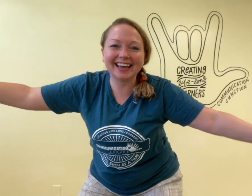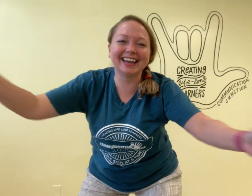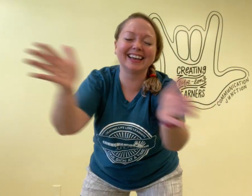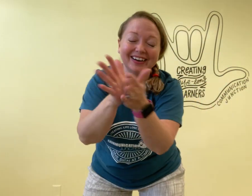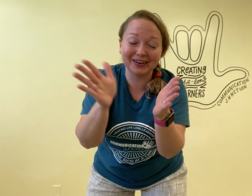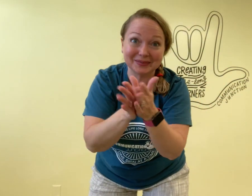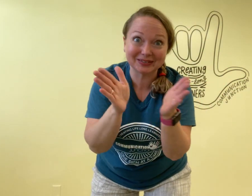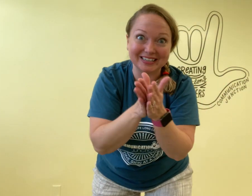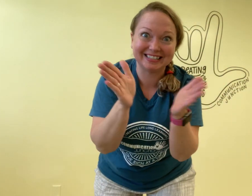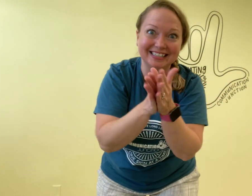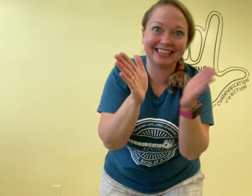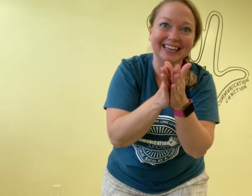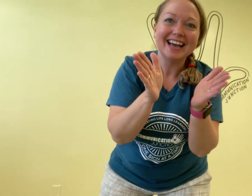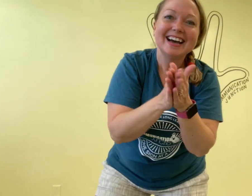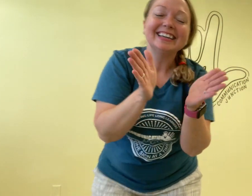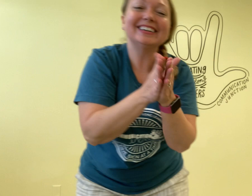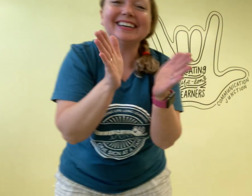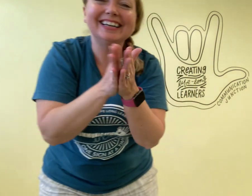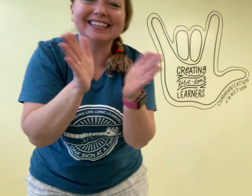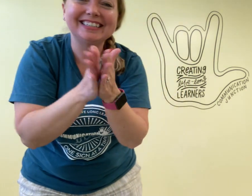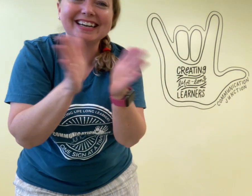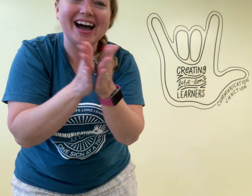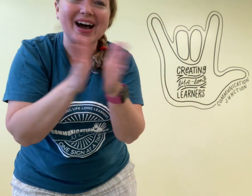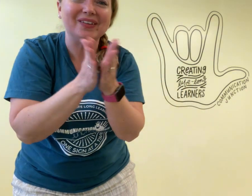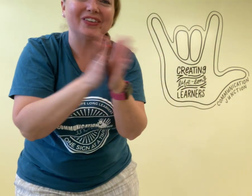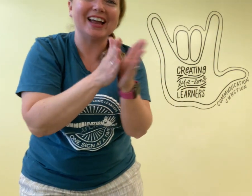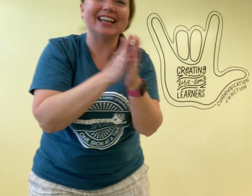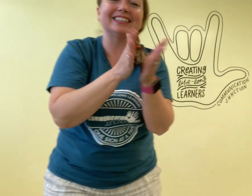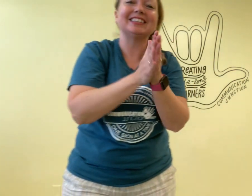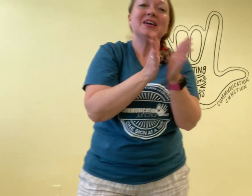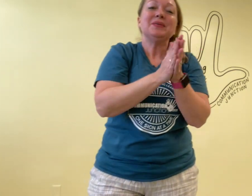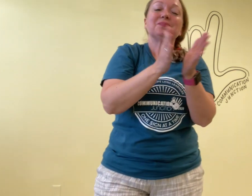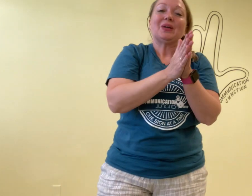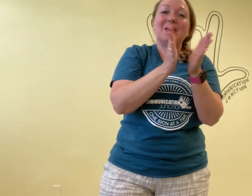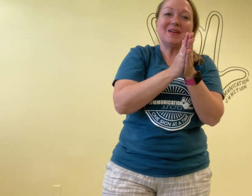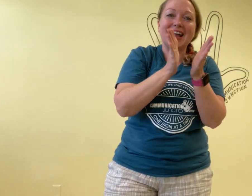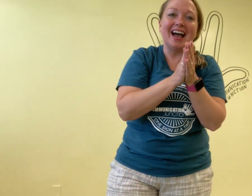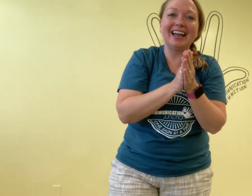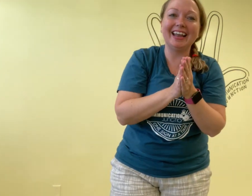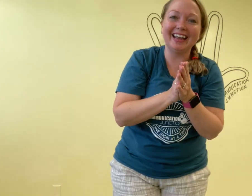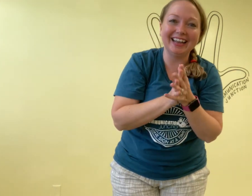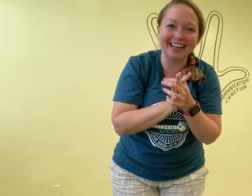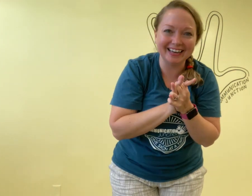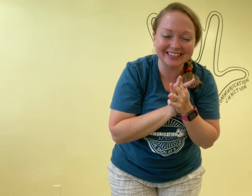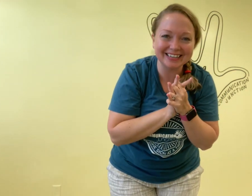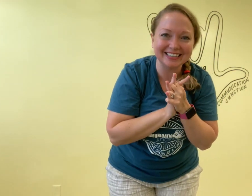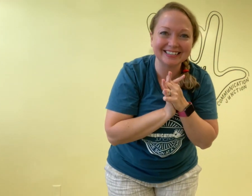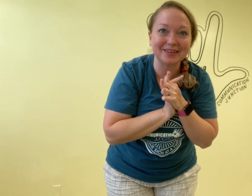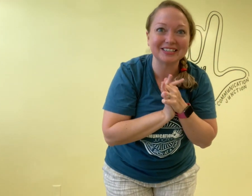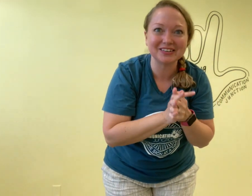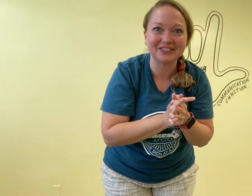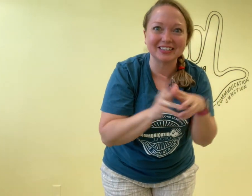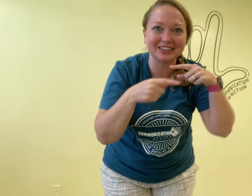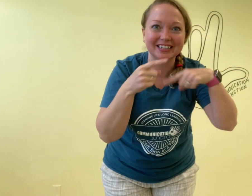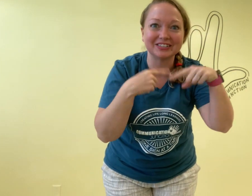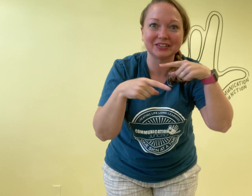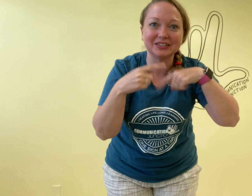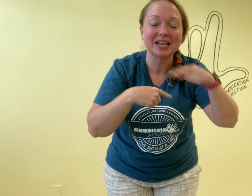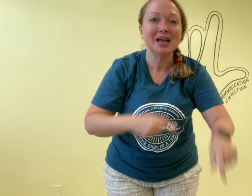circles. Oh, Miss Whitney's dizzy. Good job, friends. All right, good job. Did you have fun turning in circles? Miss